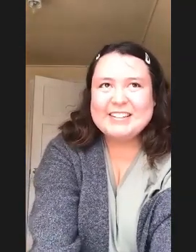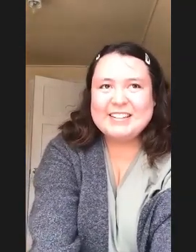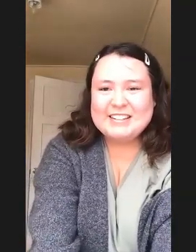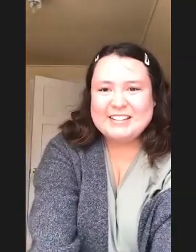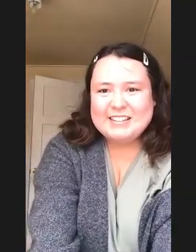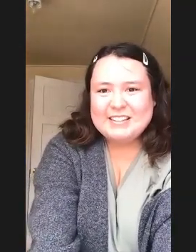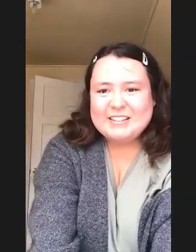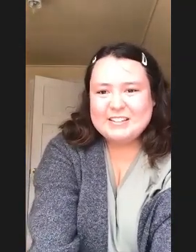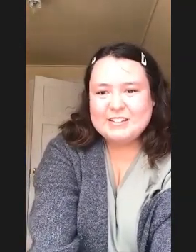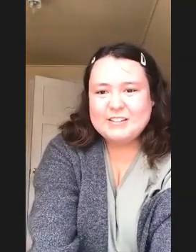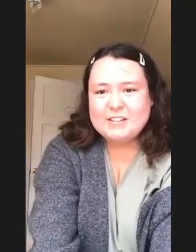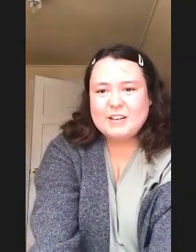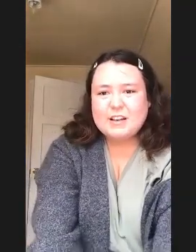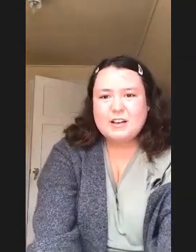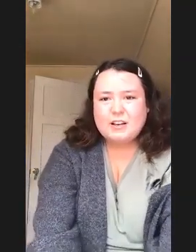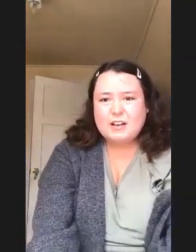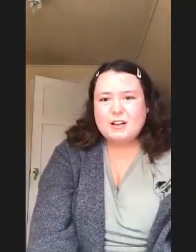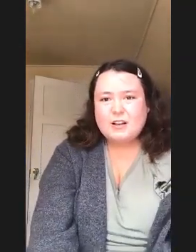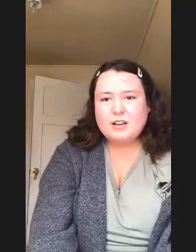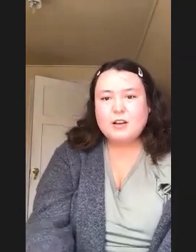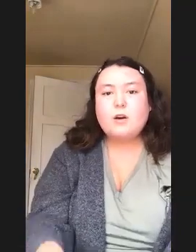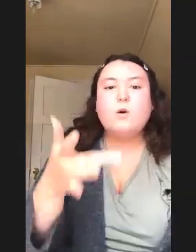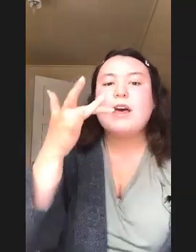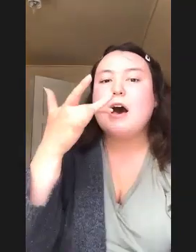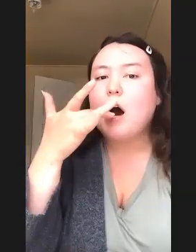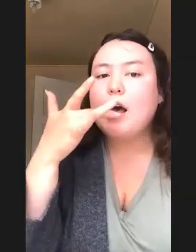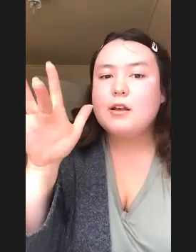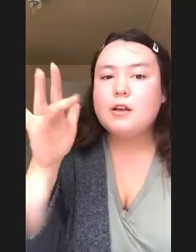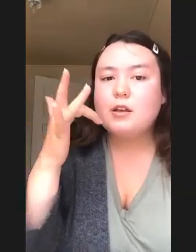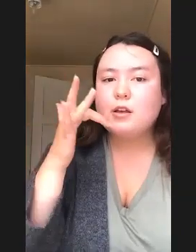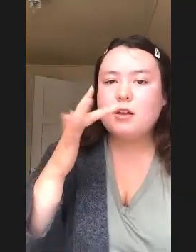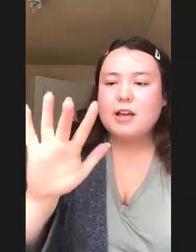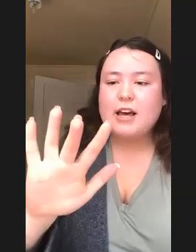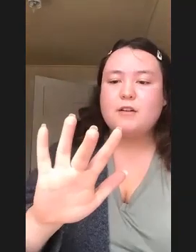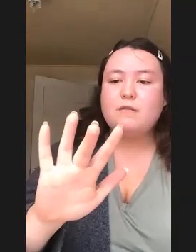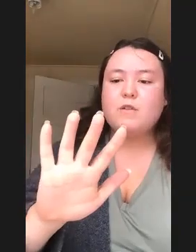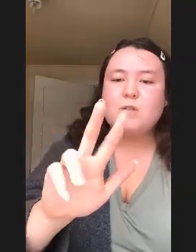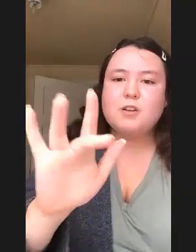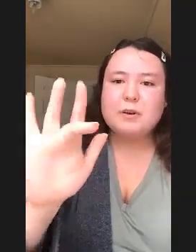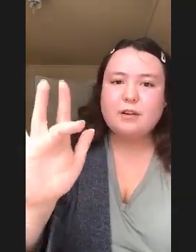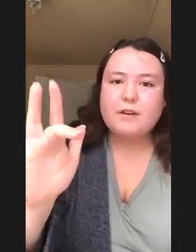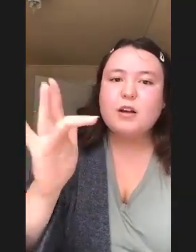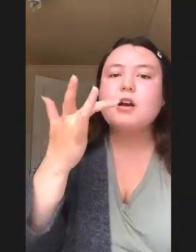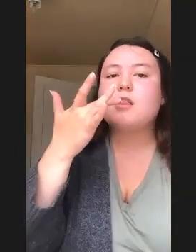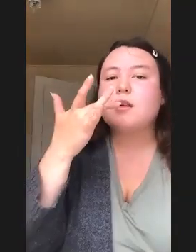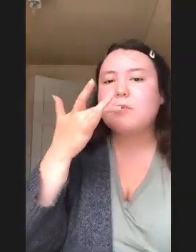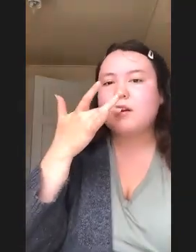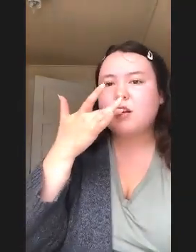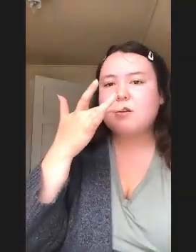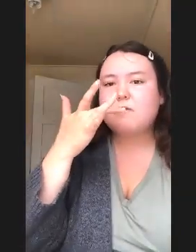sunny outside or hot or cold? Oh yeah, hot. You kind of use your middle finger and then put it right